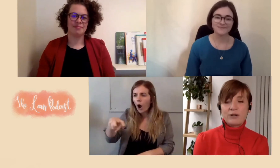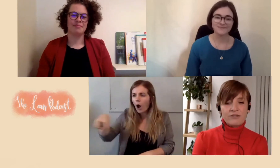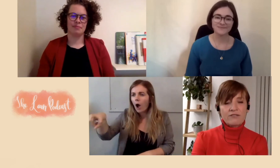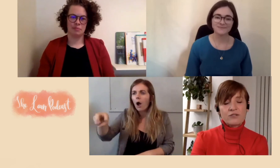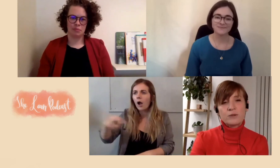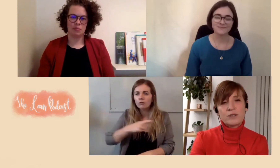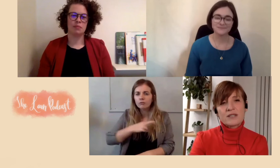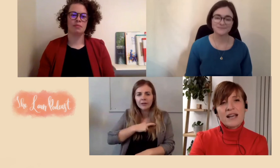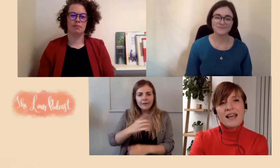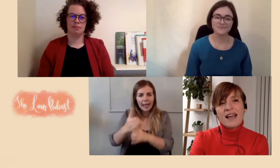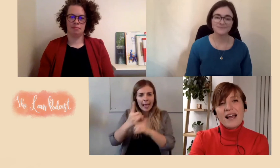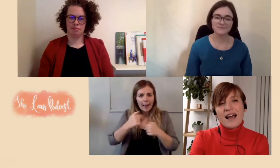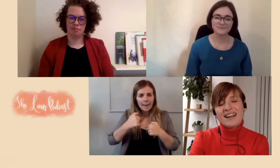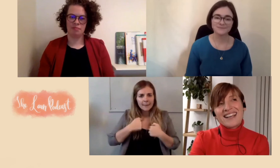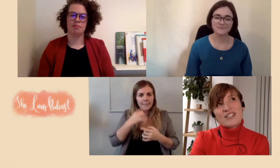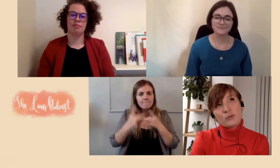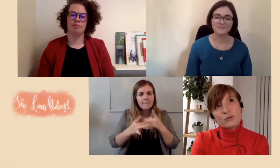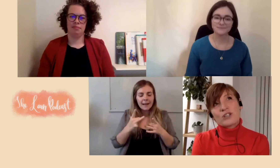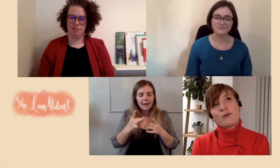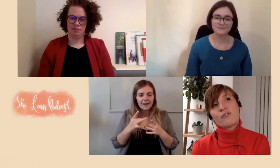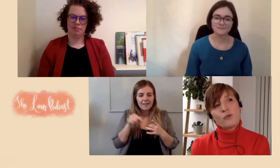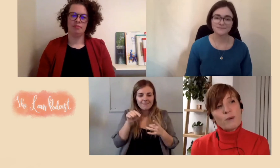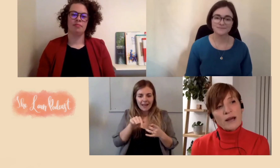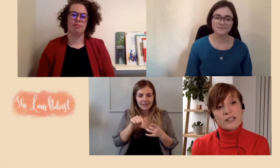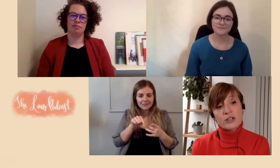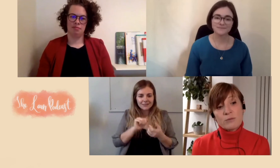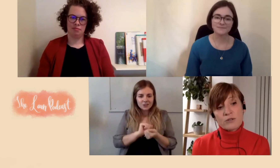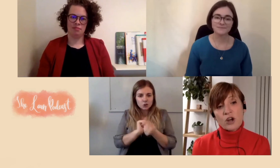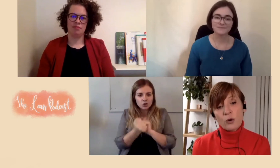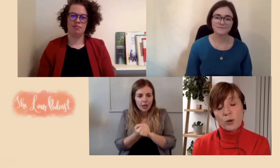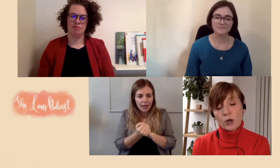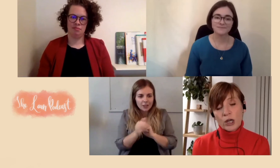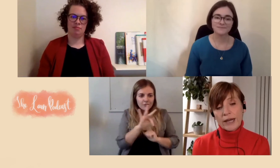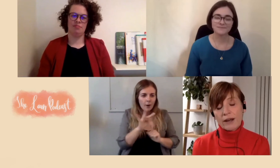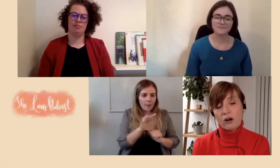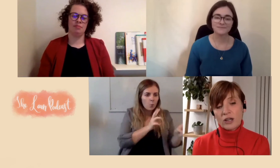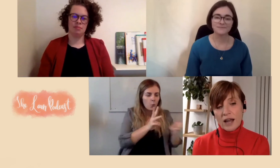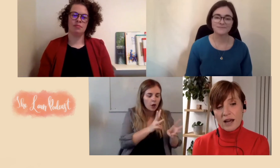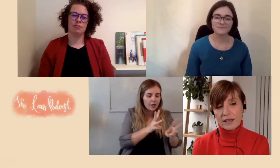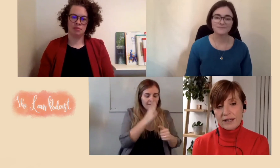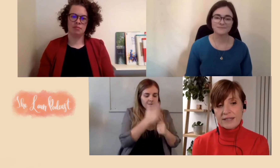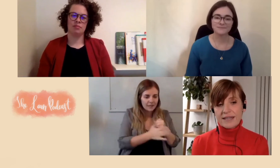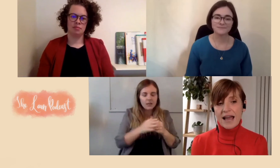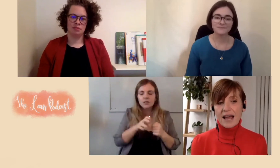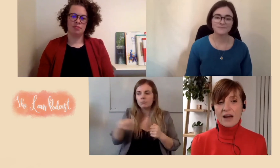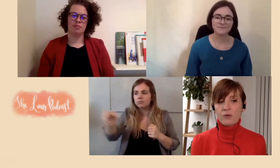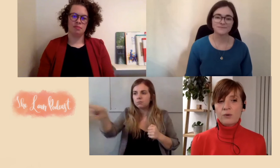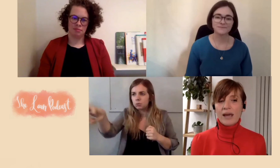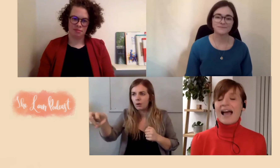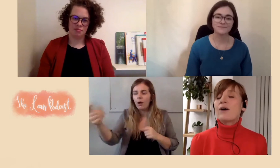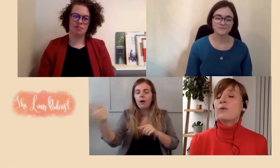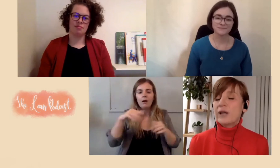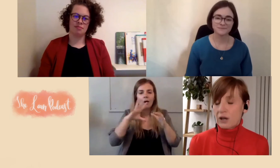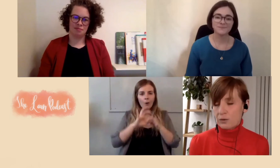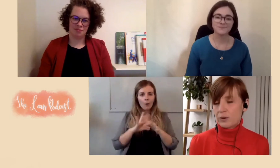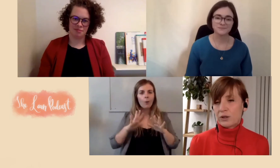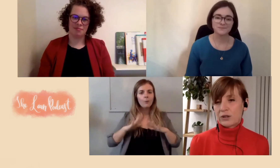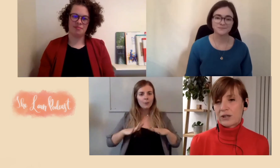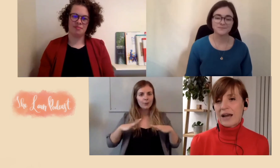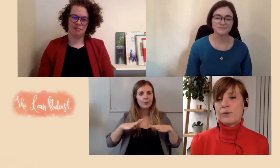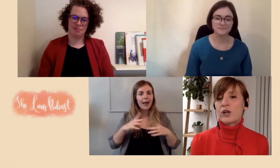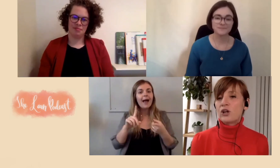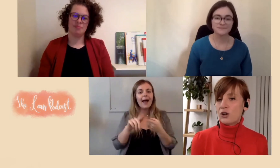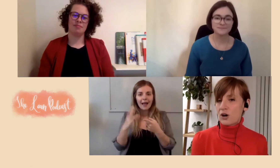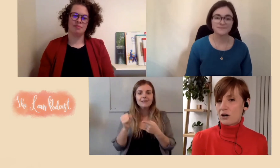So yeah, and having co-workers on another platform. Initially I didn't, because I didn't think about it.